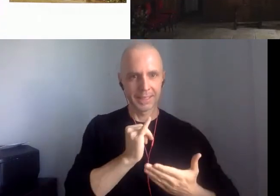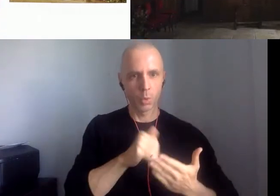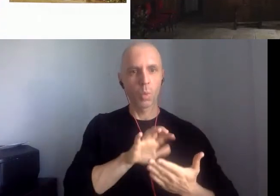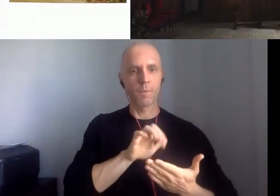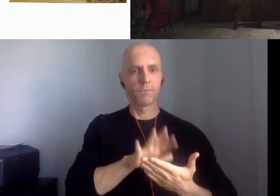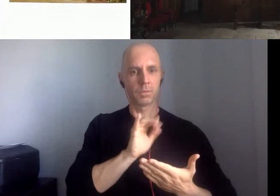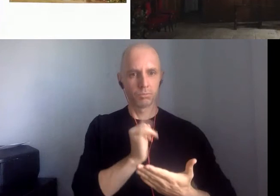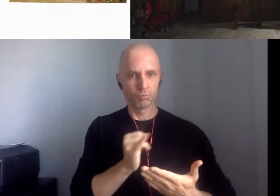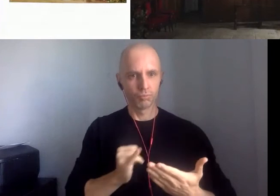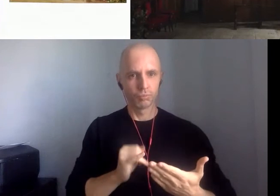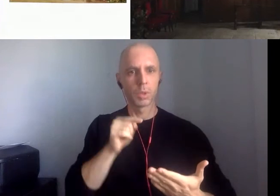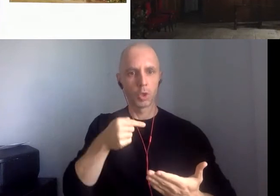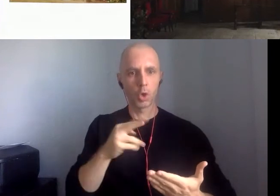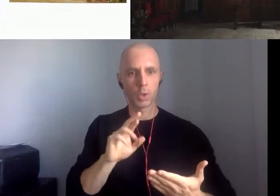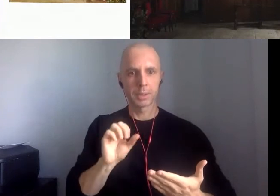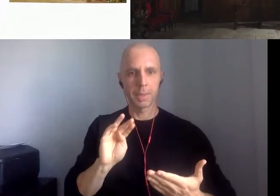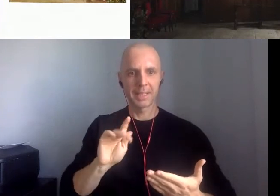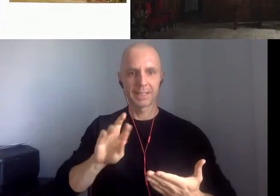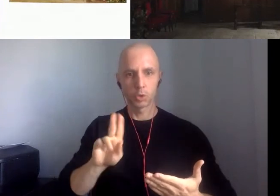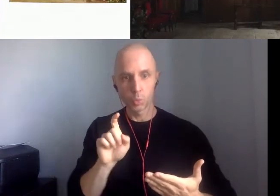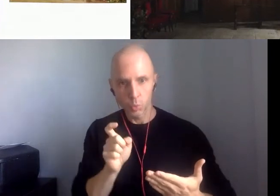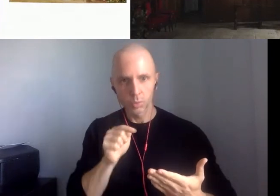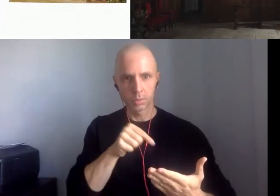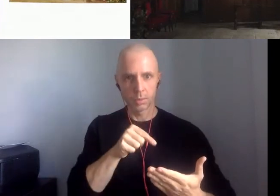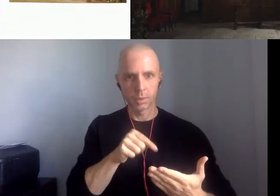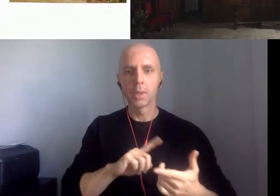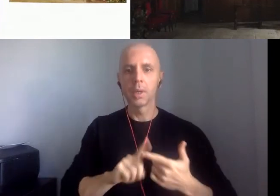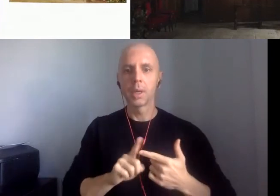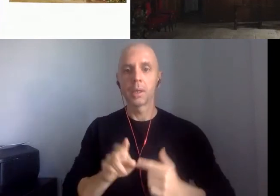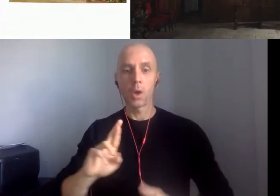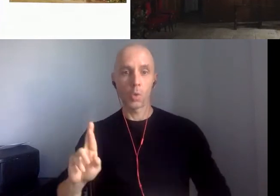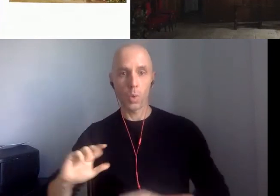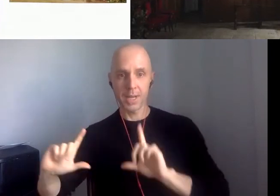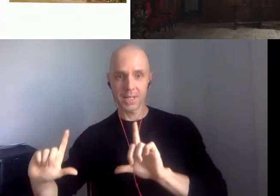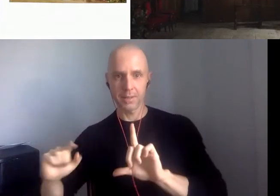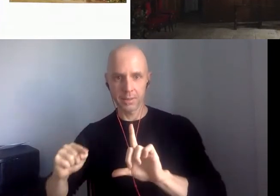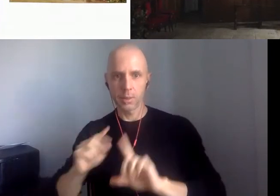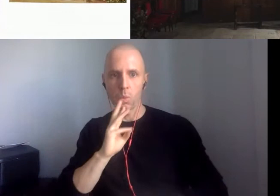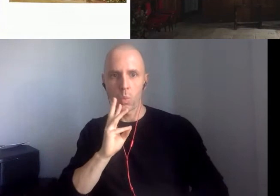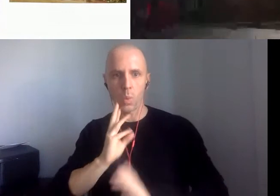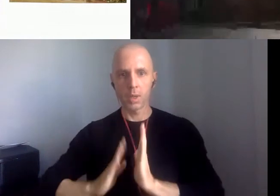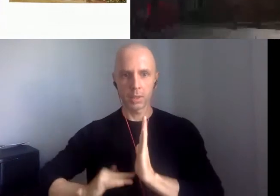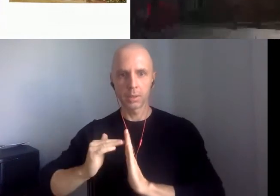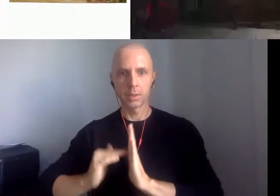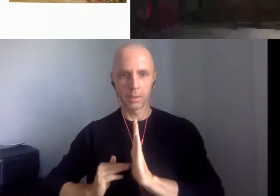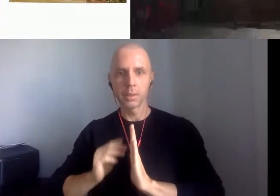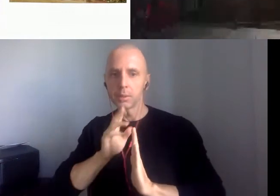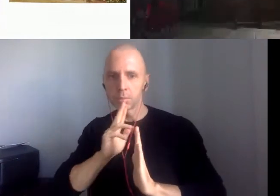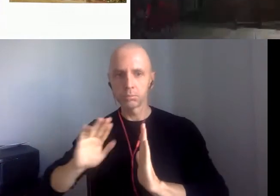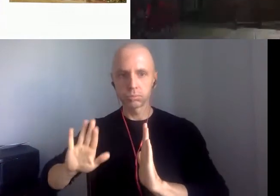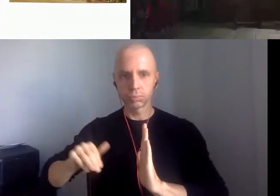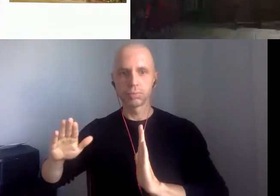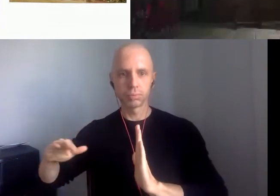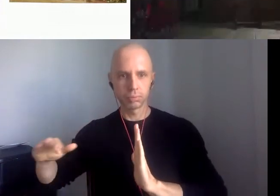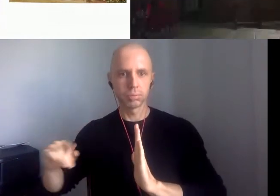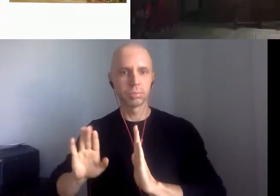actually. And then on the right is the finished watercolor that he completed in his studio thereafter.